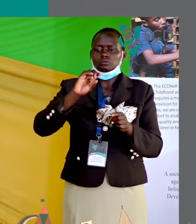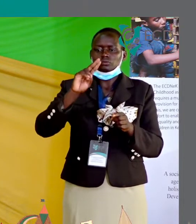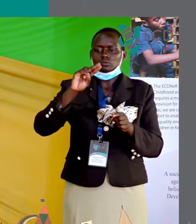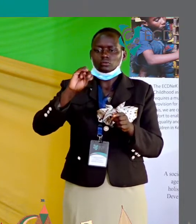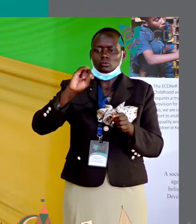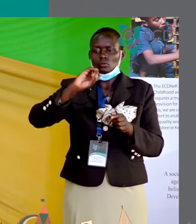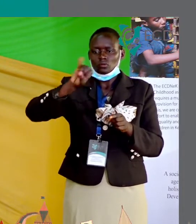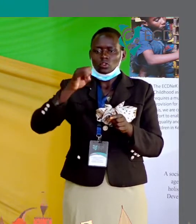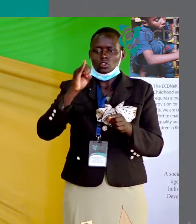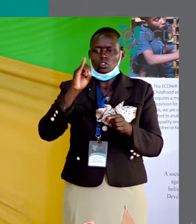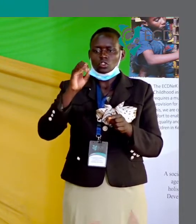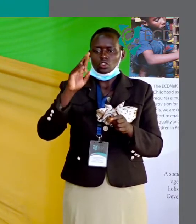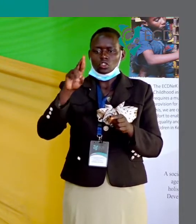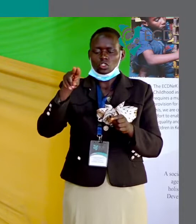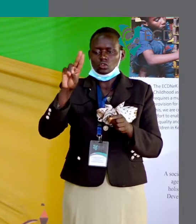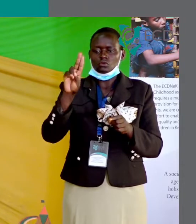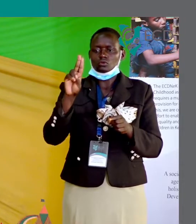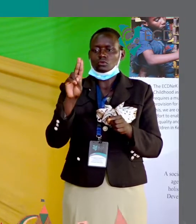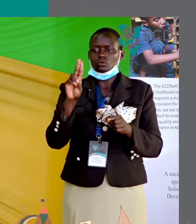I'm waiting for the slide.